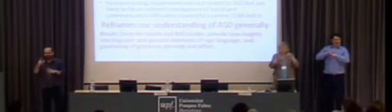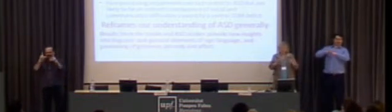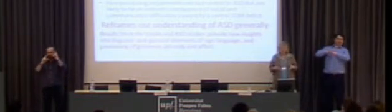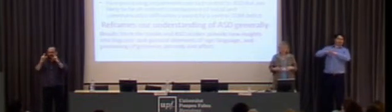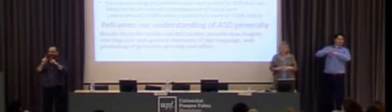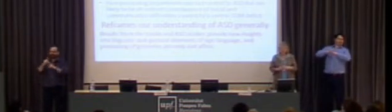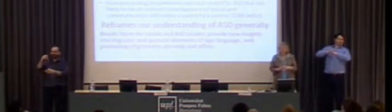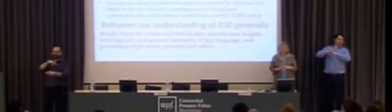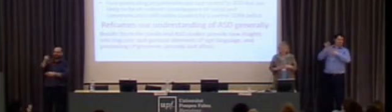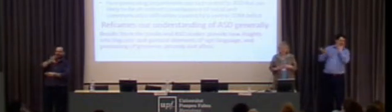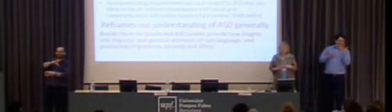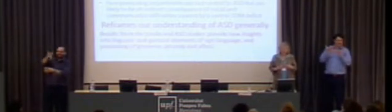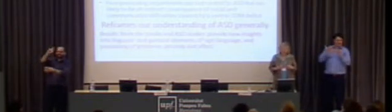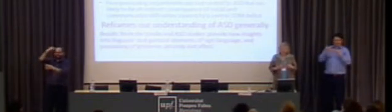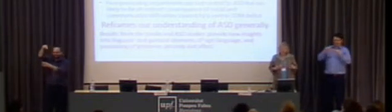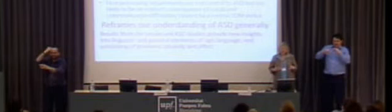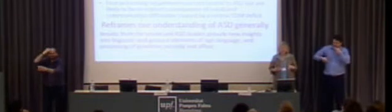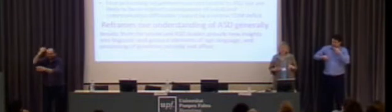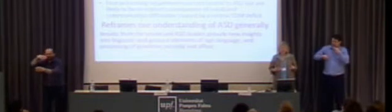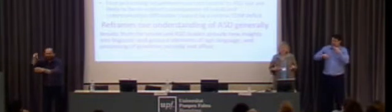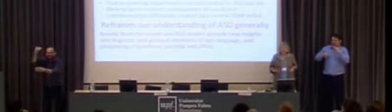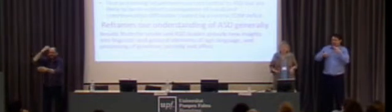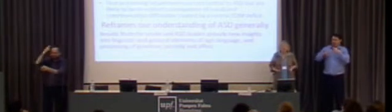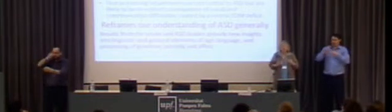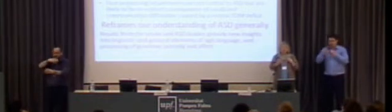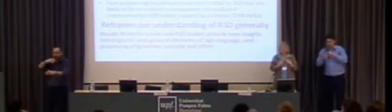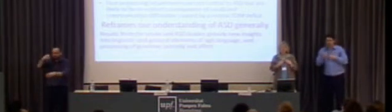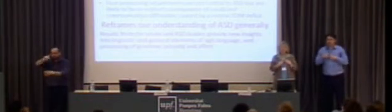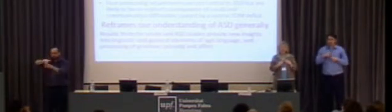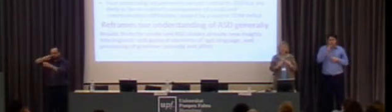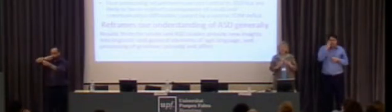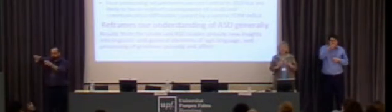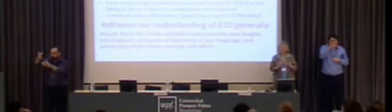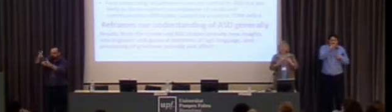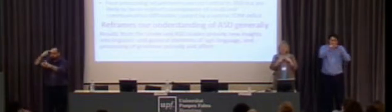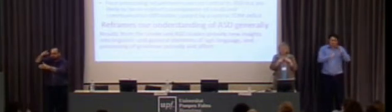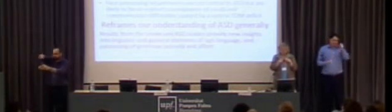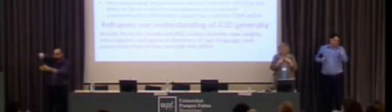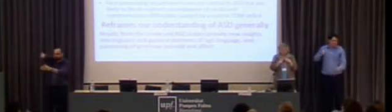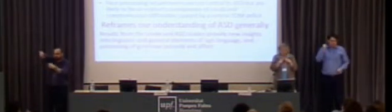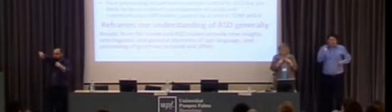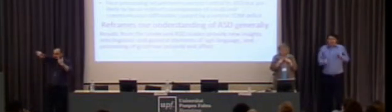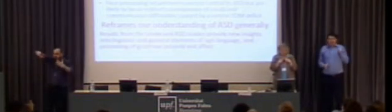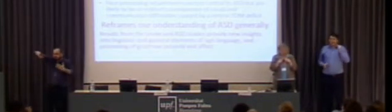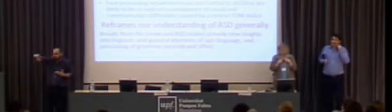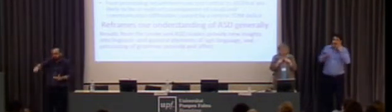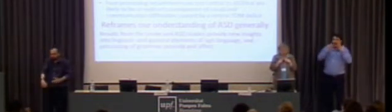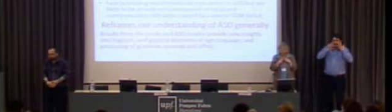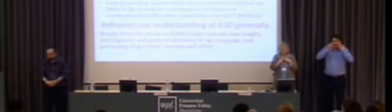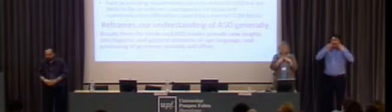you see somebody who's running and is exhausted, you have to be able to take on that feeling